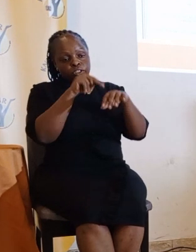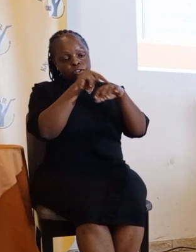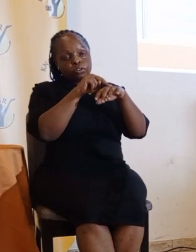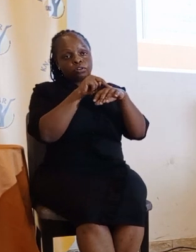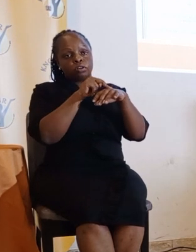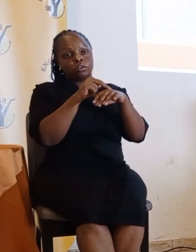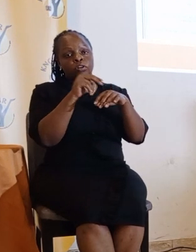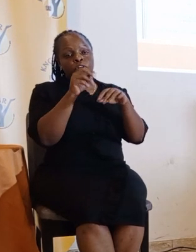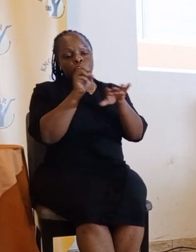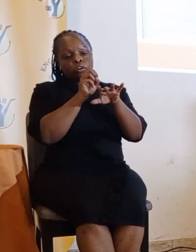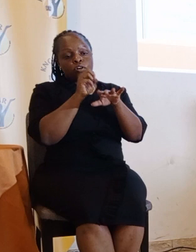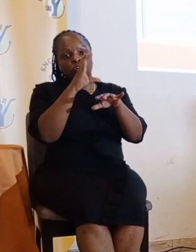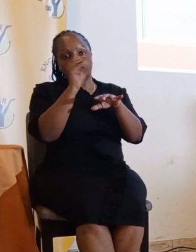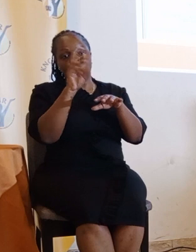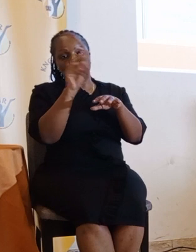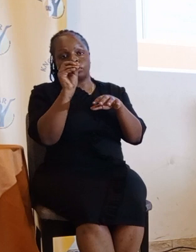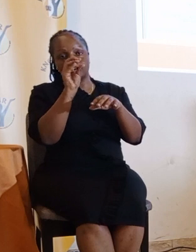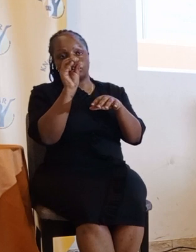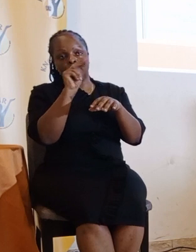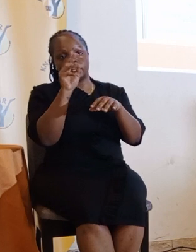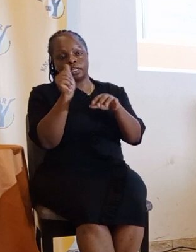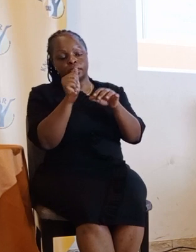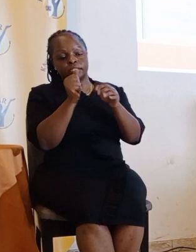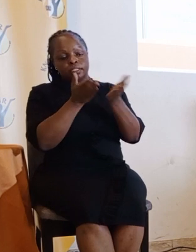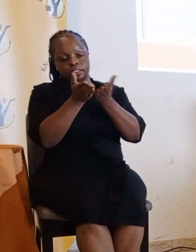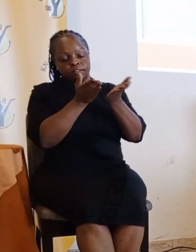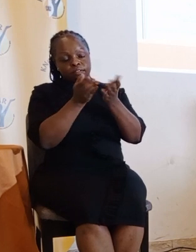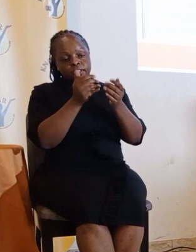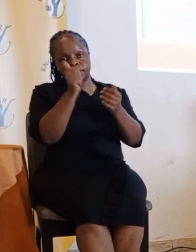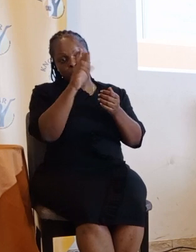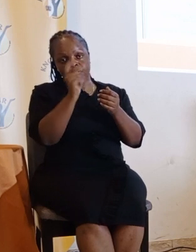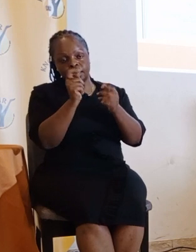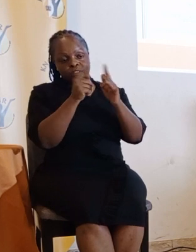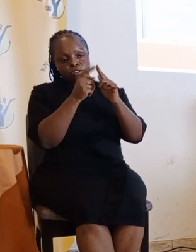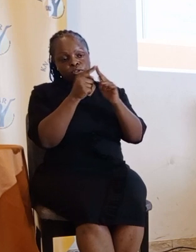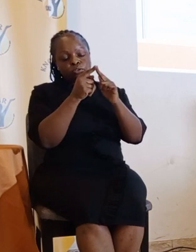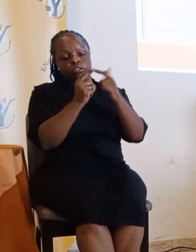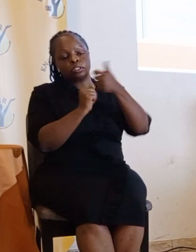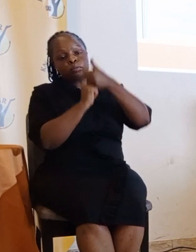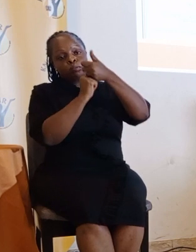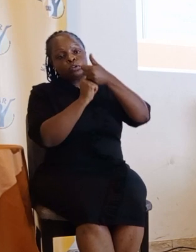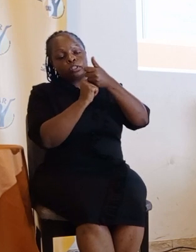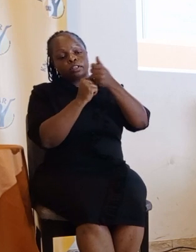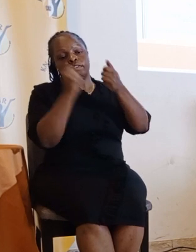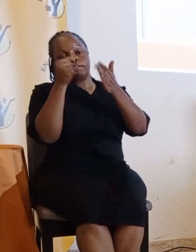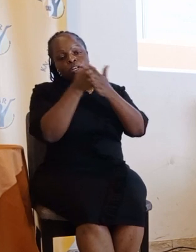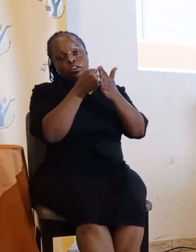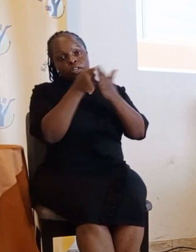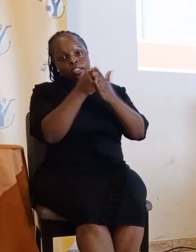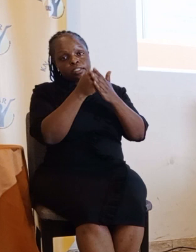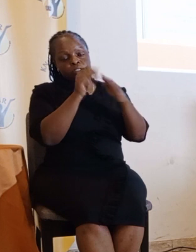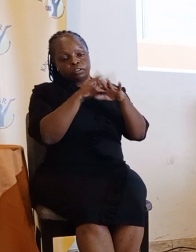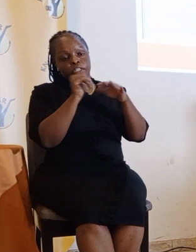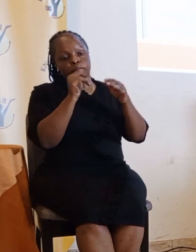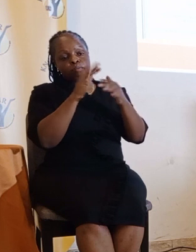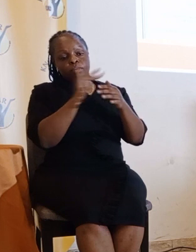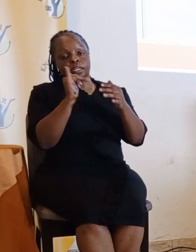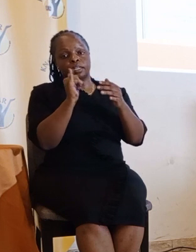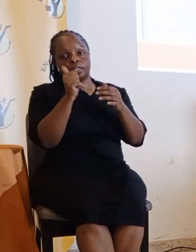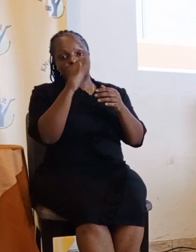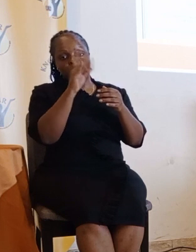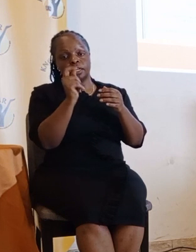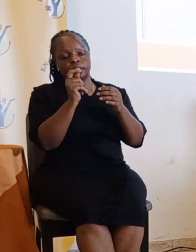Coroner Service Act so as to support investigation on deaths caused by violent criminal acts, extrajudicial killings,